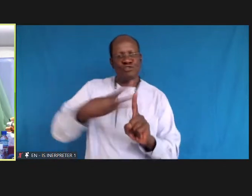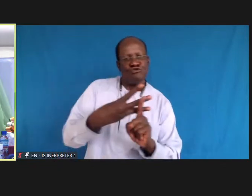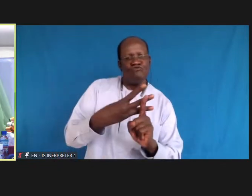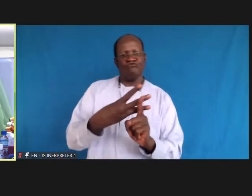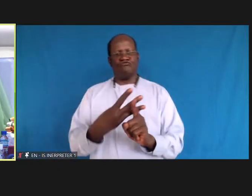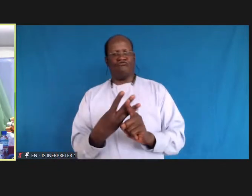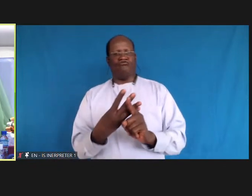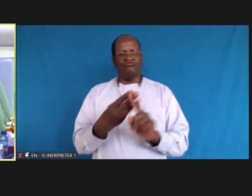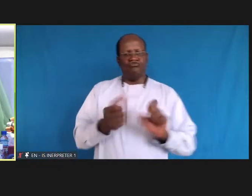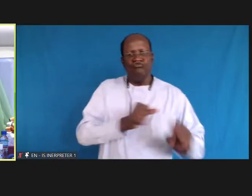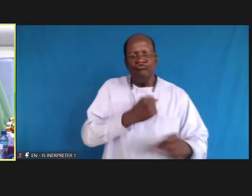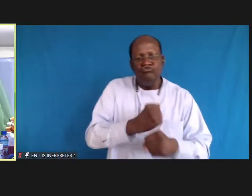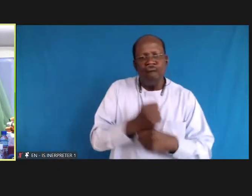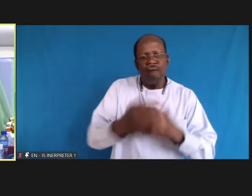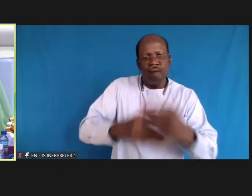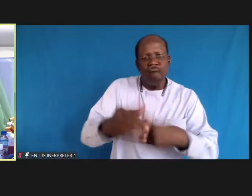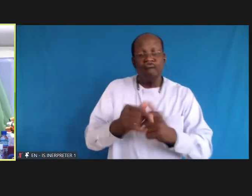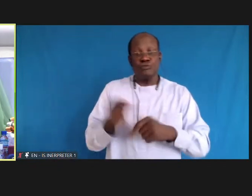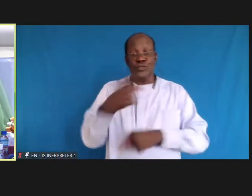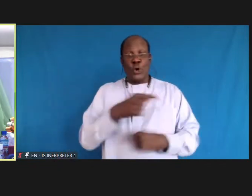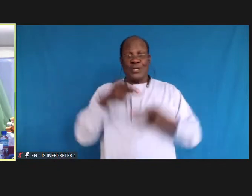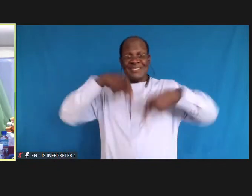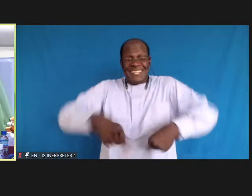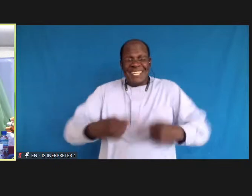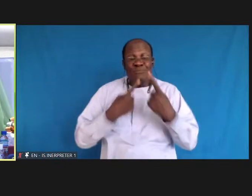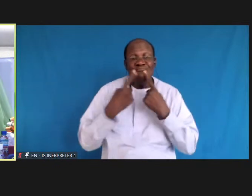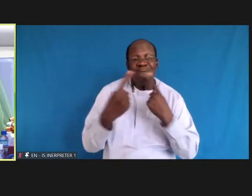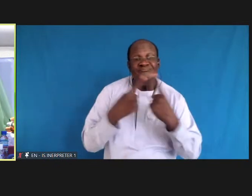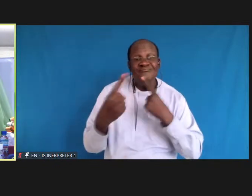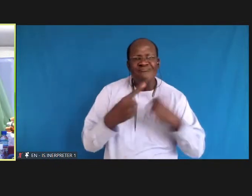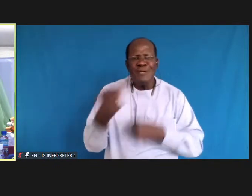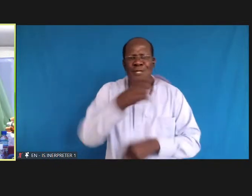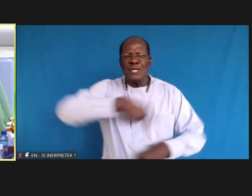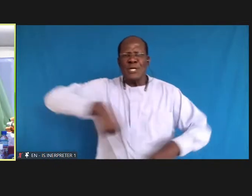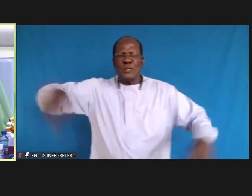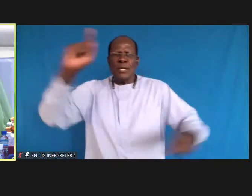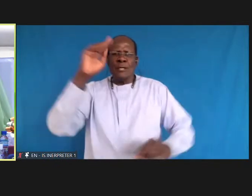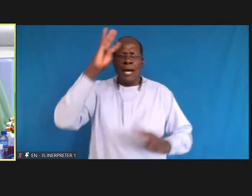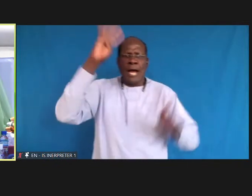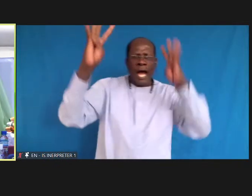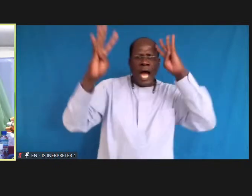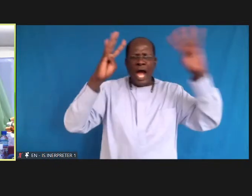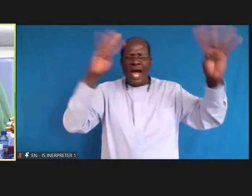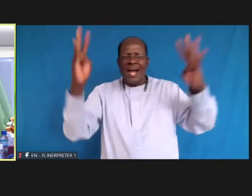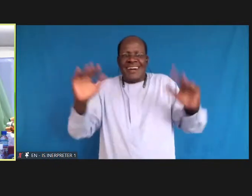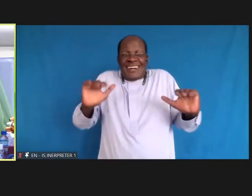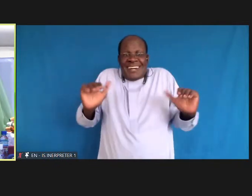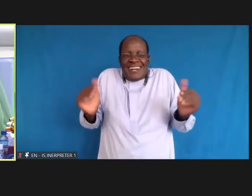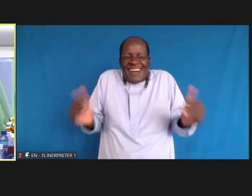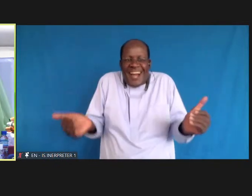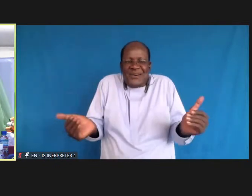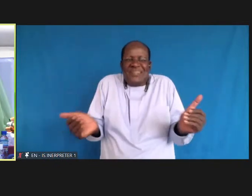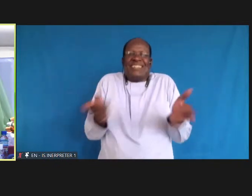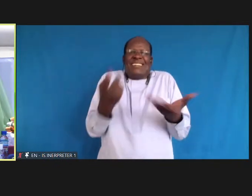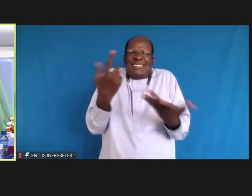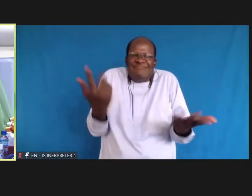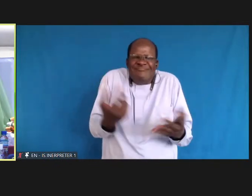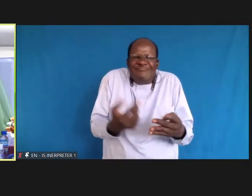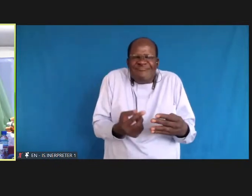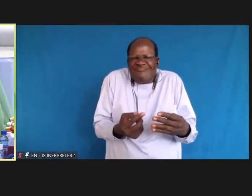this conversation today, to see what innovations, but also what kind of